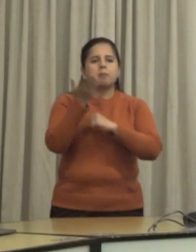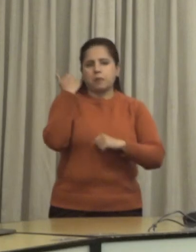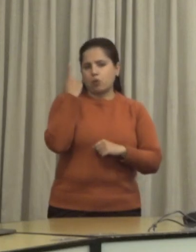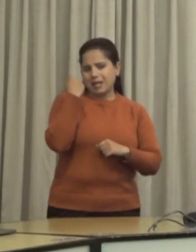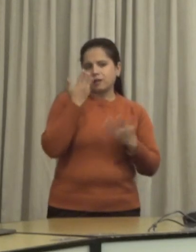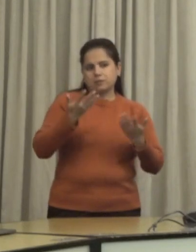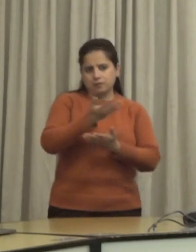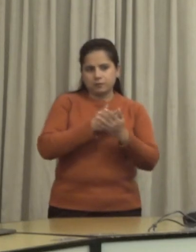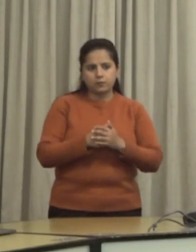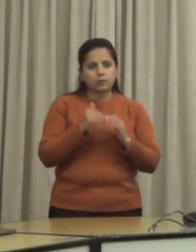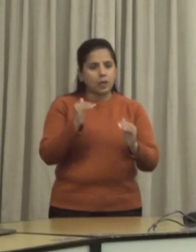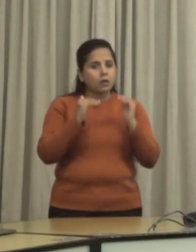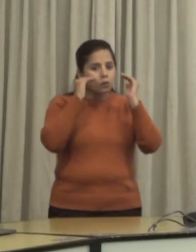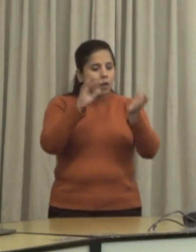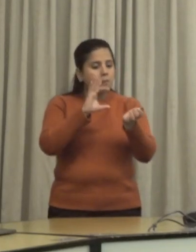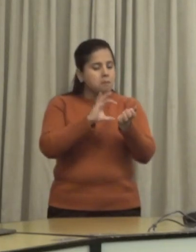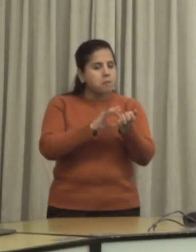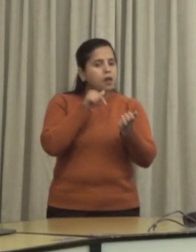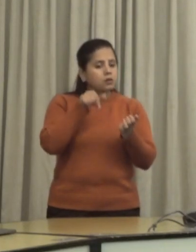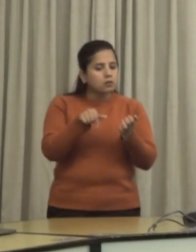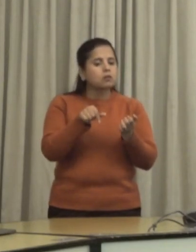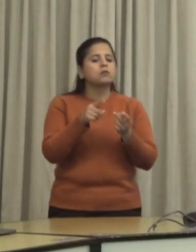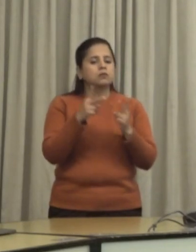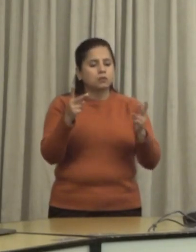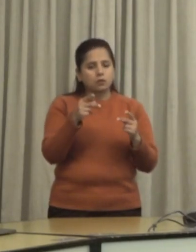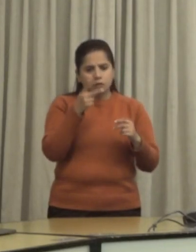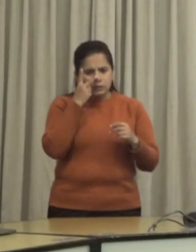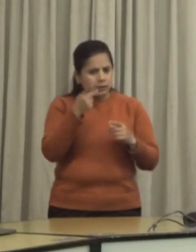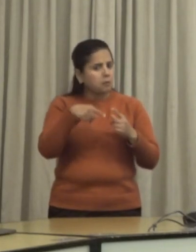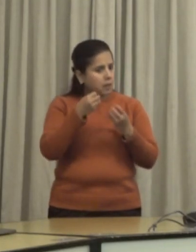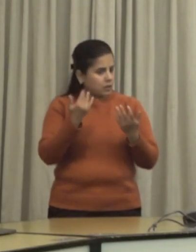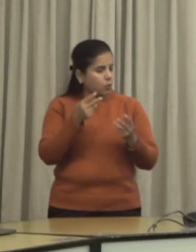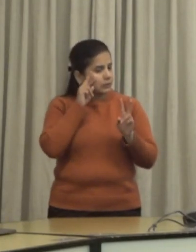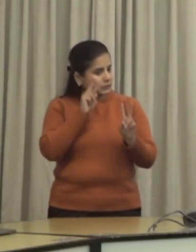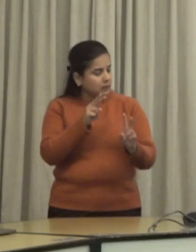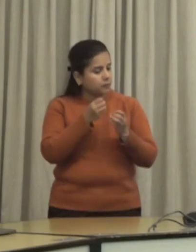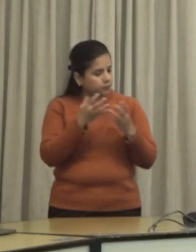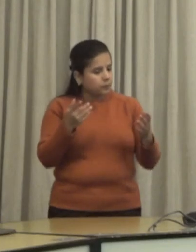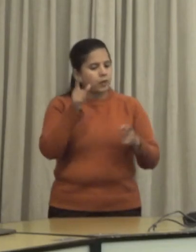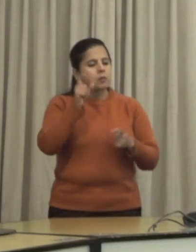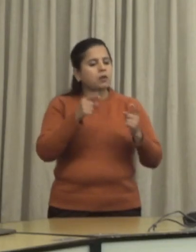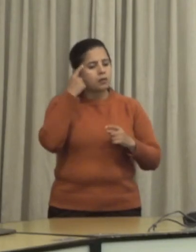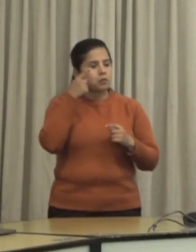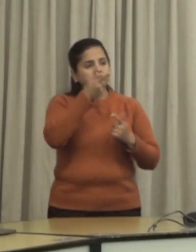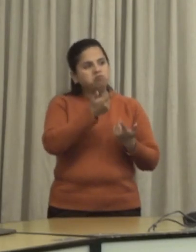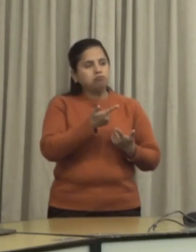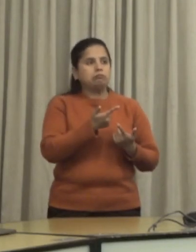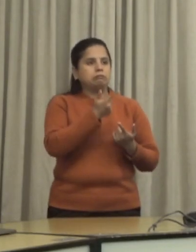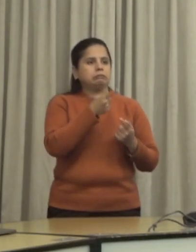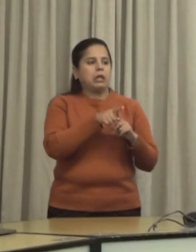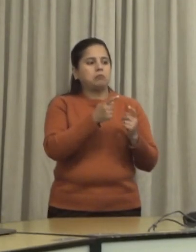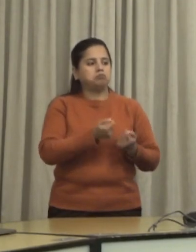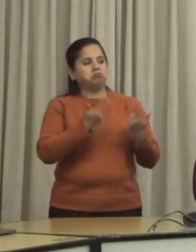yesterday, is that advanced medical directives are still seen by some people as an elite document,